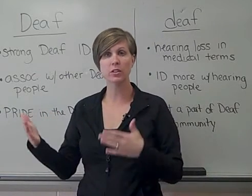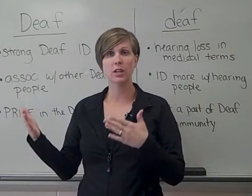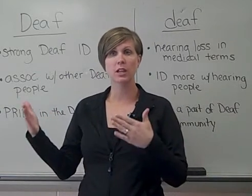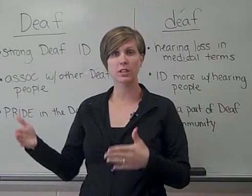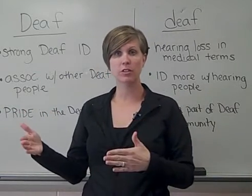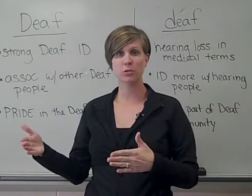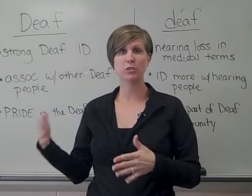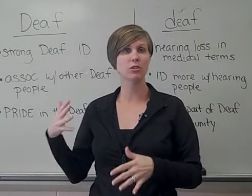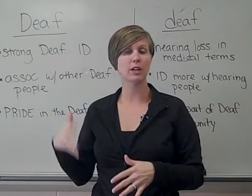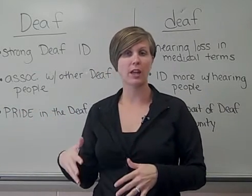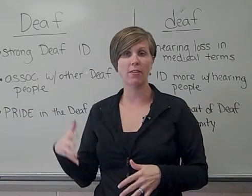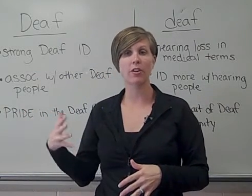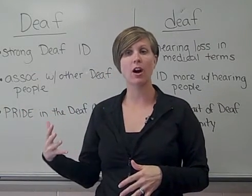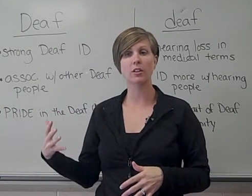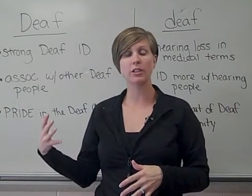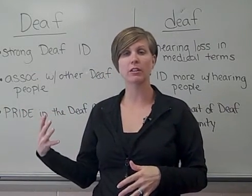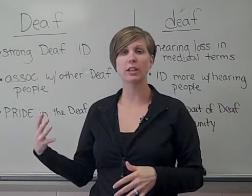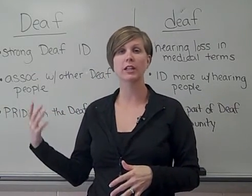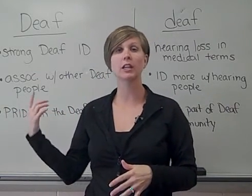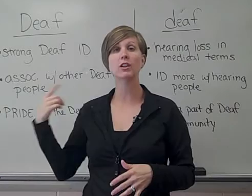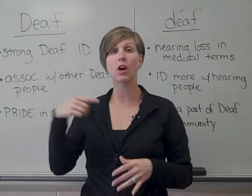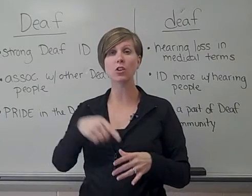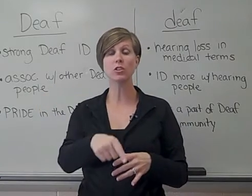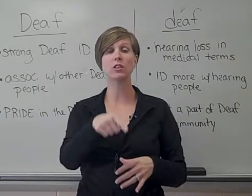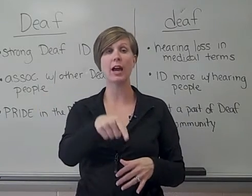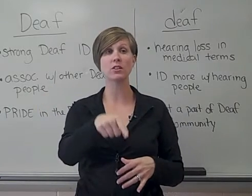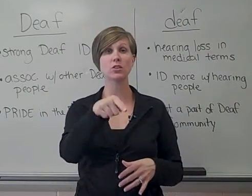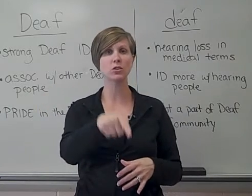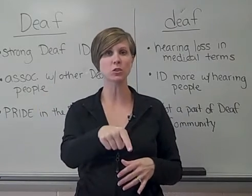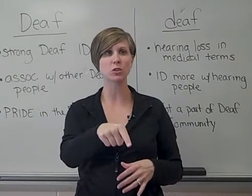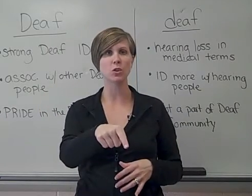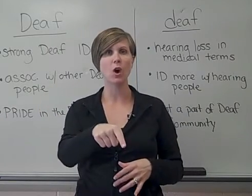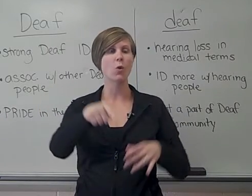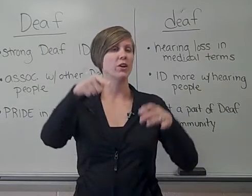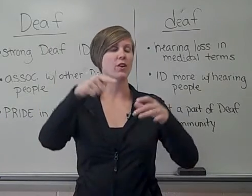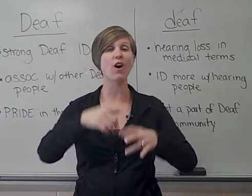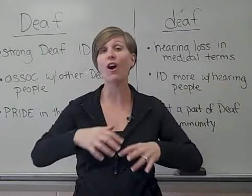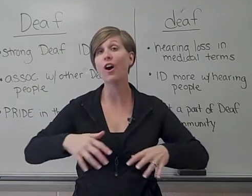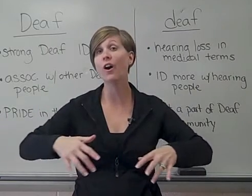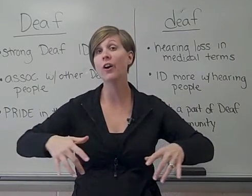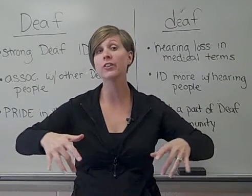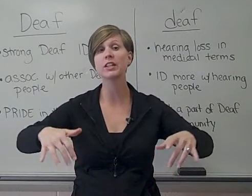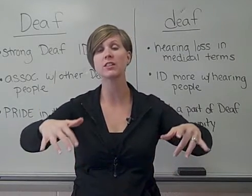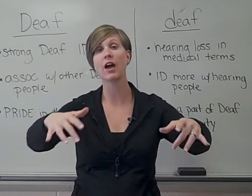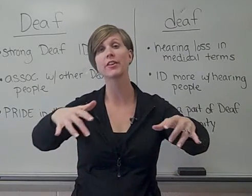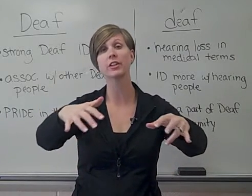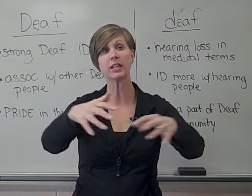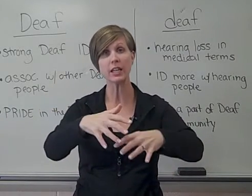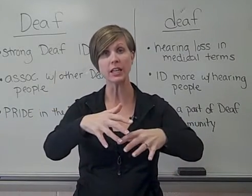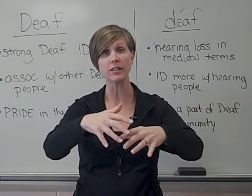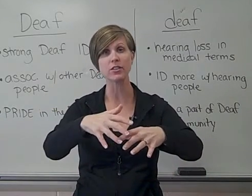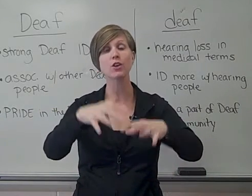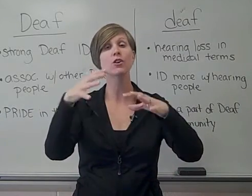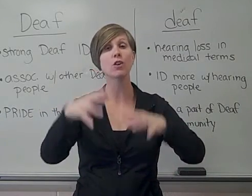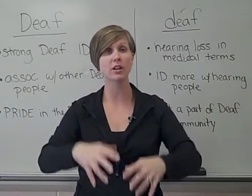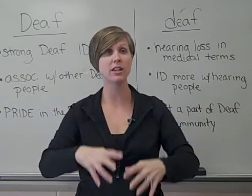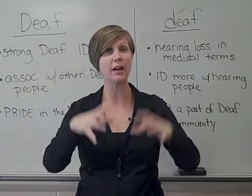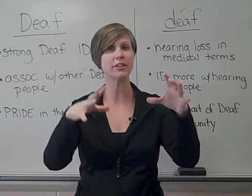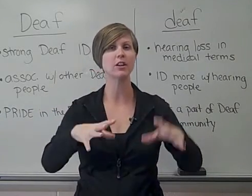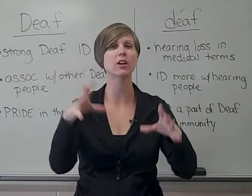those individuals who are deaf or hard of hearing can go to that school with all these other kids who are deaf and